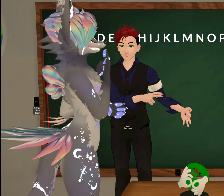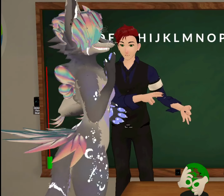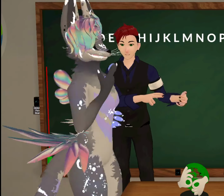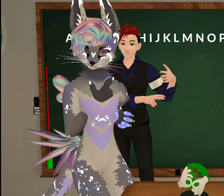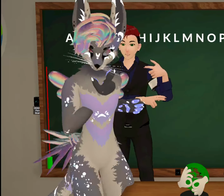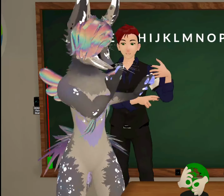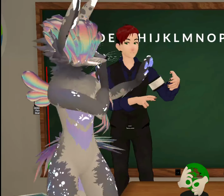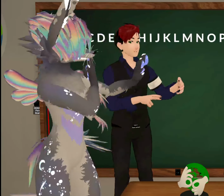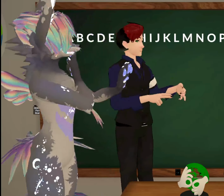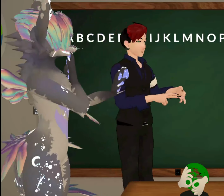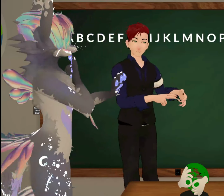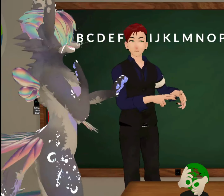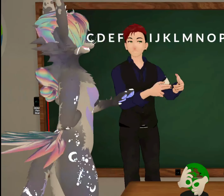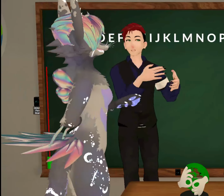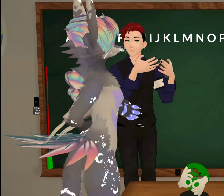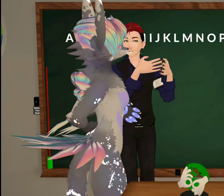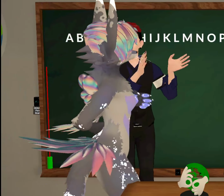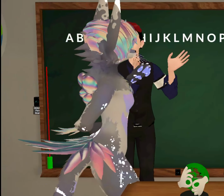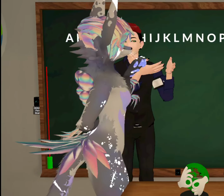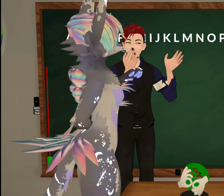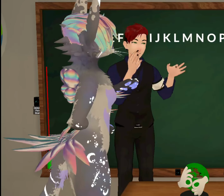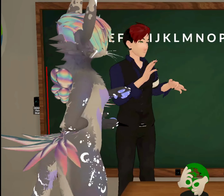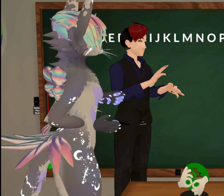general. Thank you. You're showing the general VR.